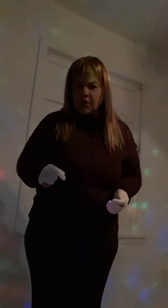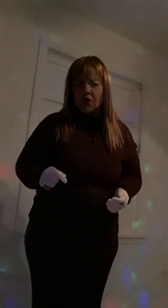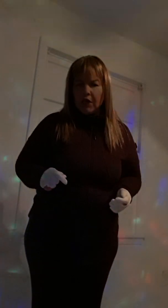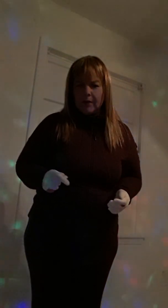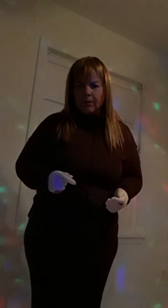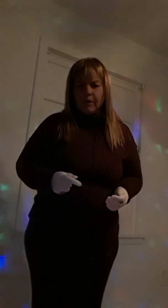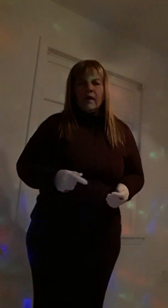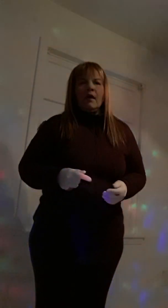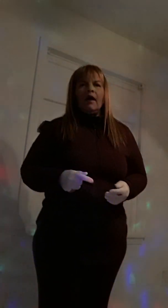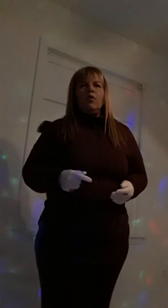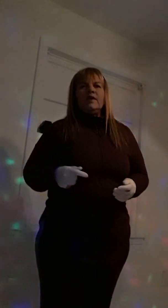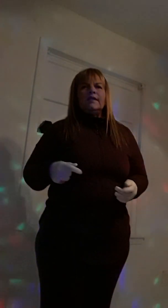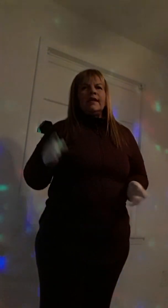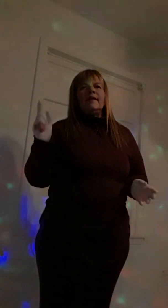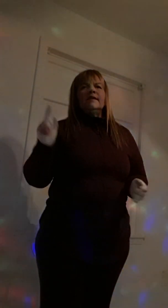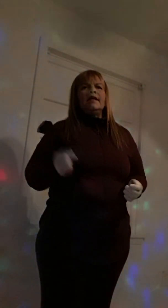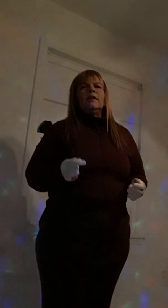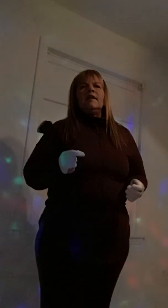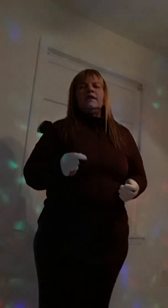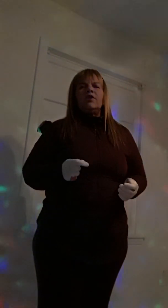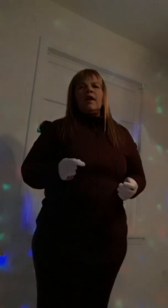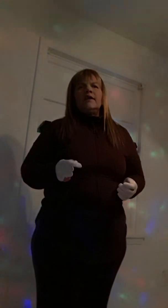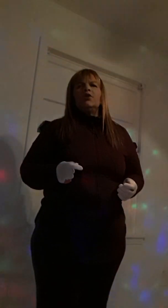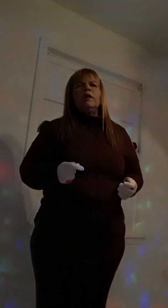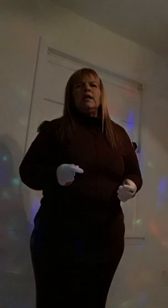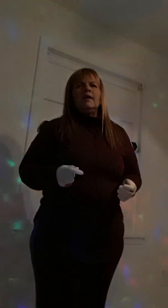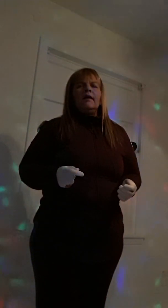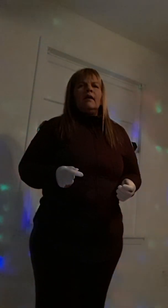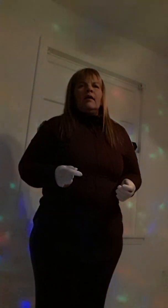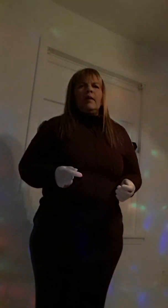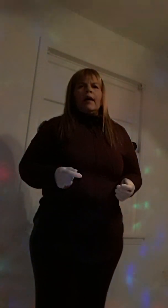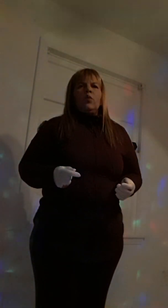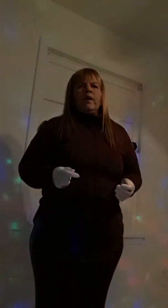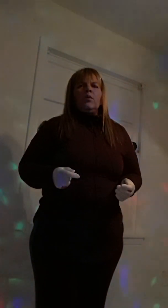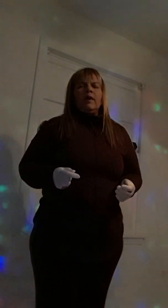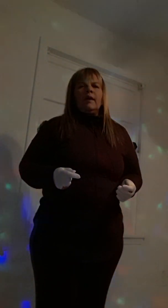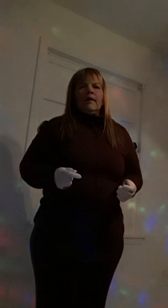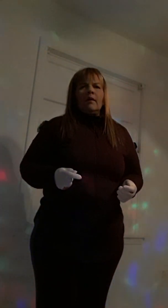internationally. And we send the signal internationally, ¿verdad? We